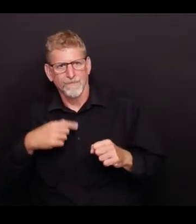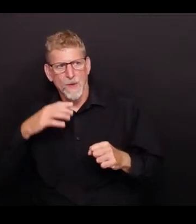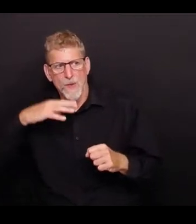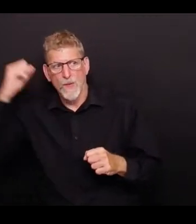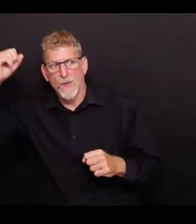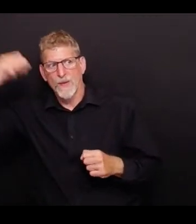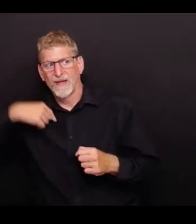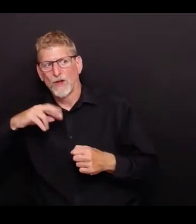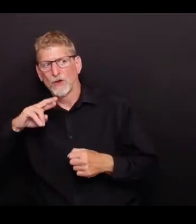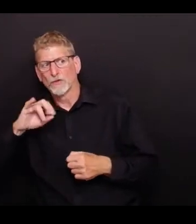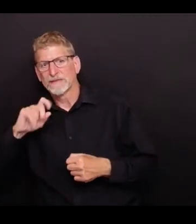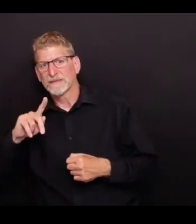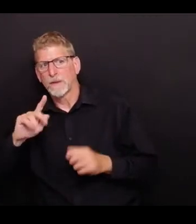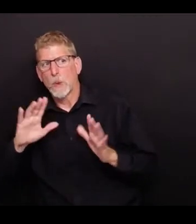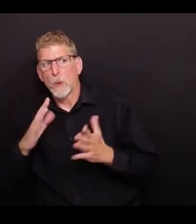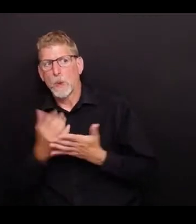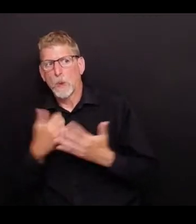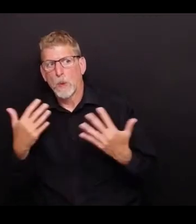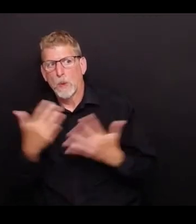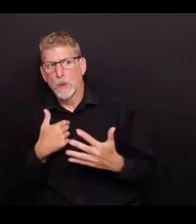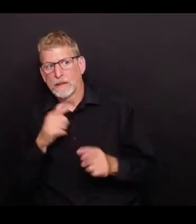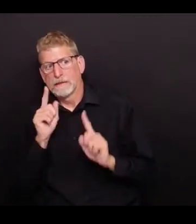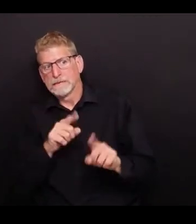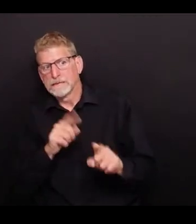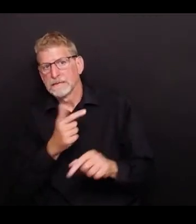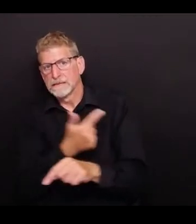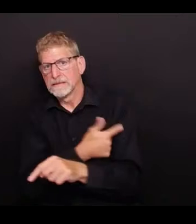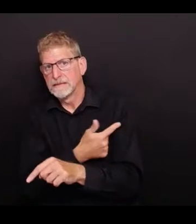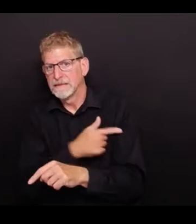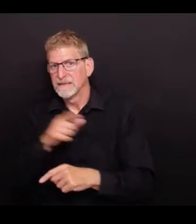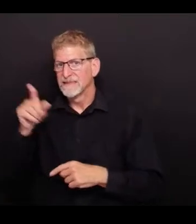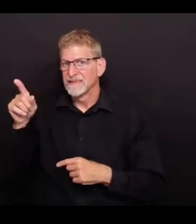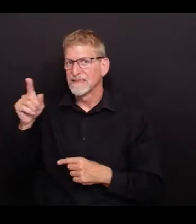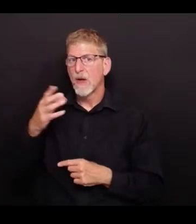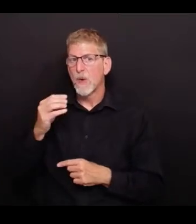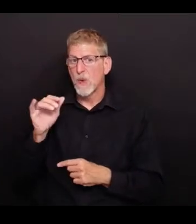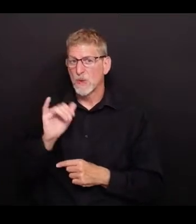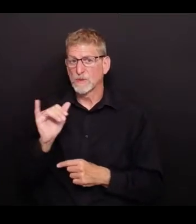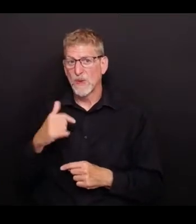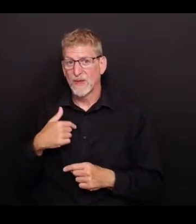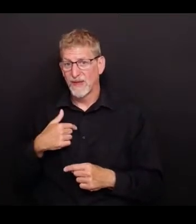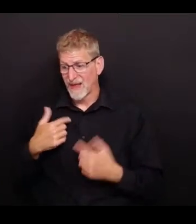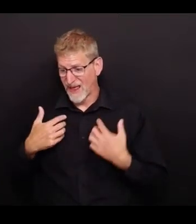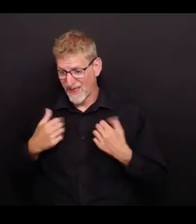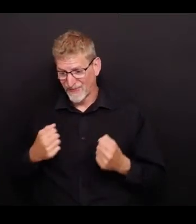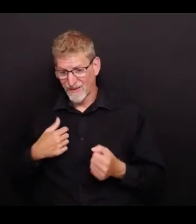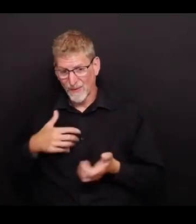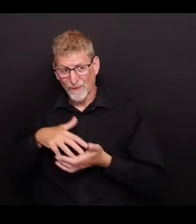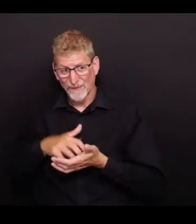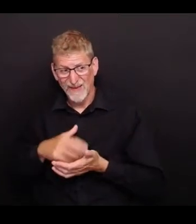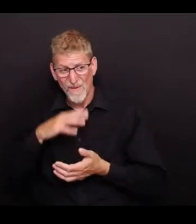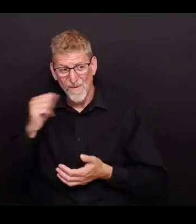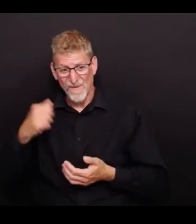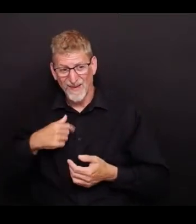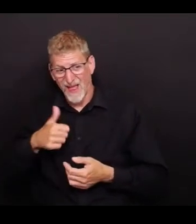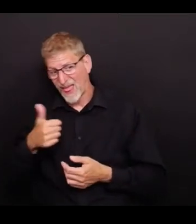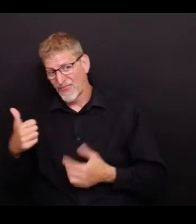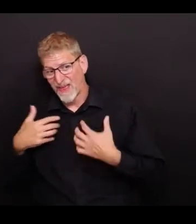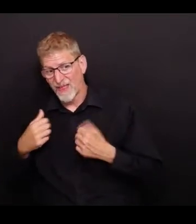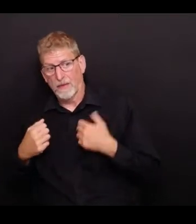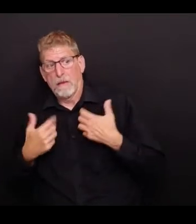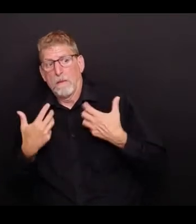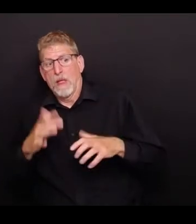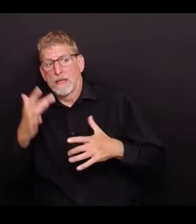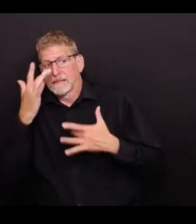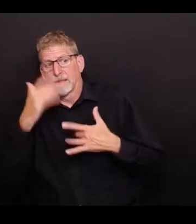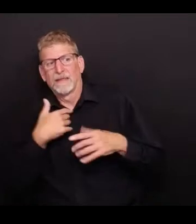that age plays in risk, but then it also may be knowing that you have underlying health conditions, that type of thing. And when we get to the